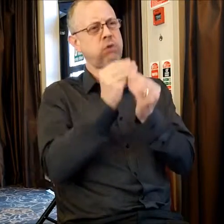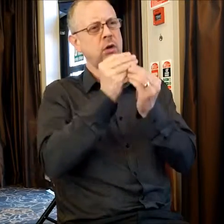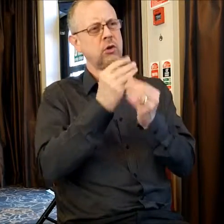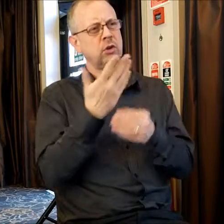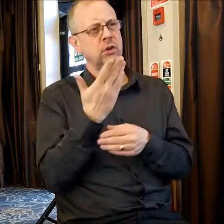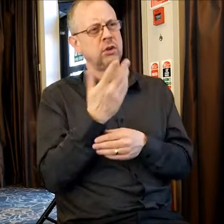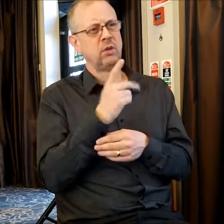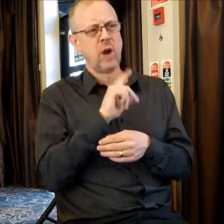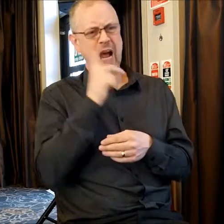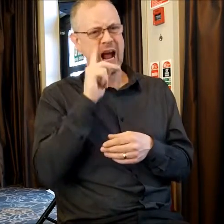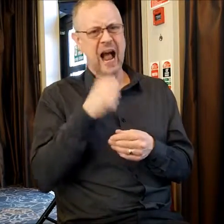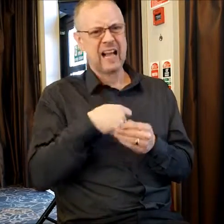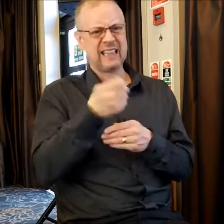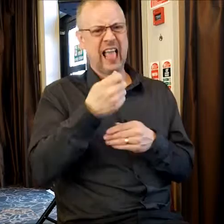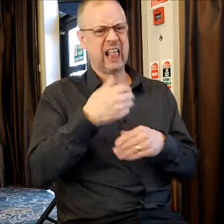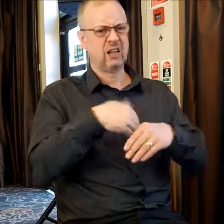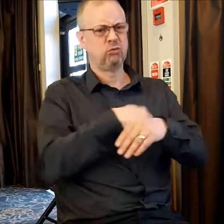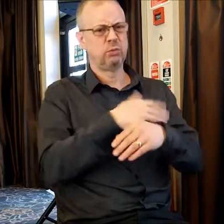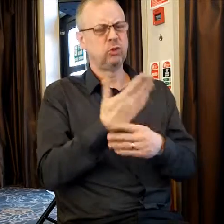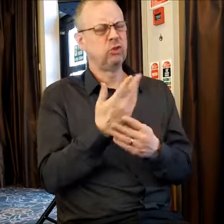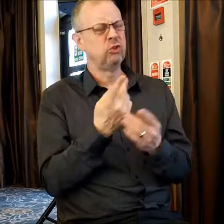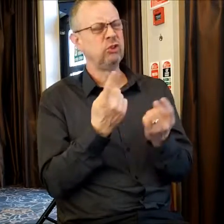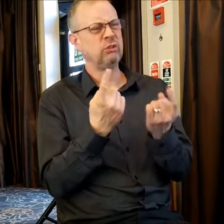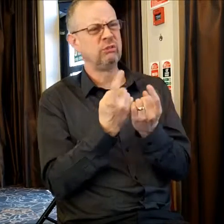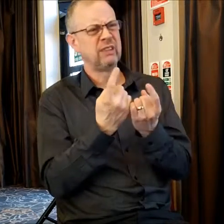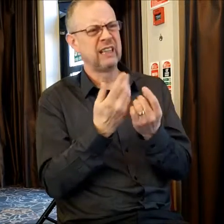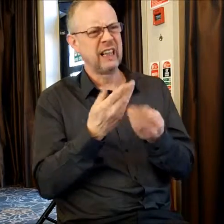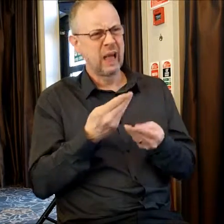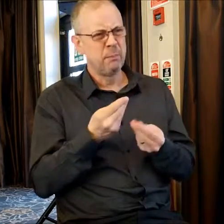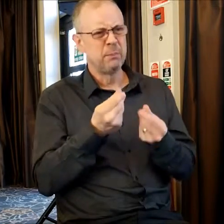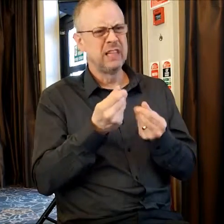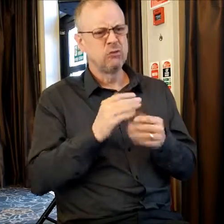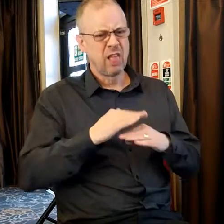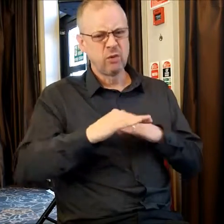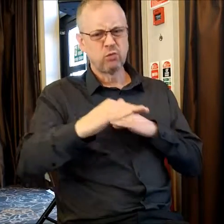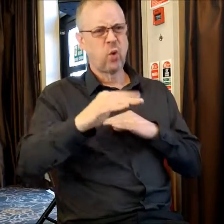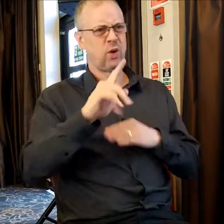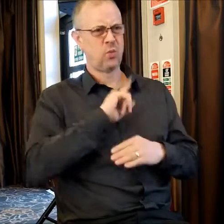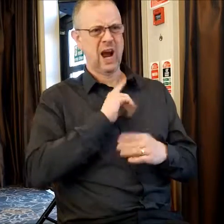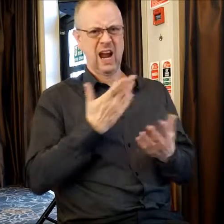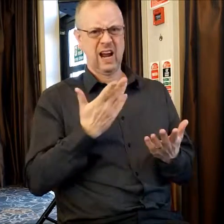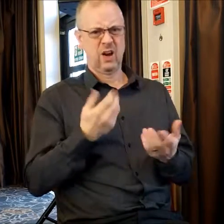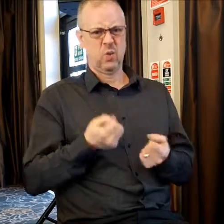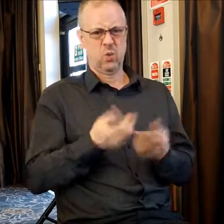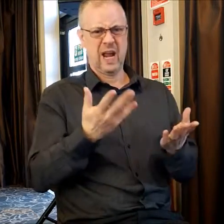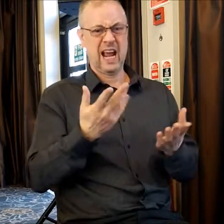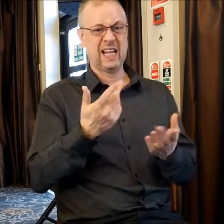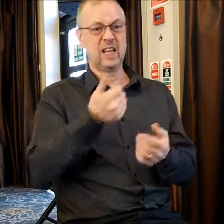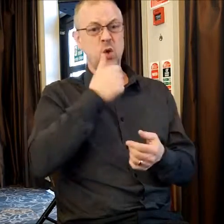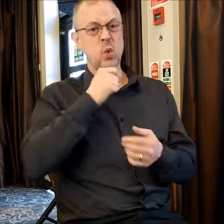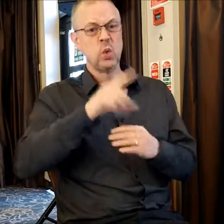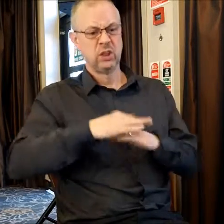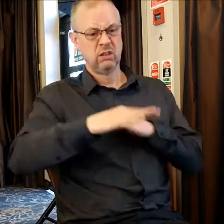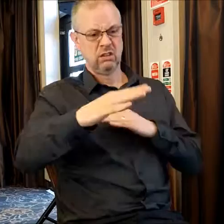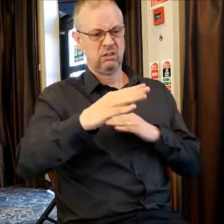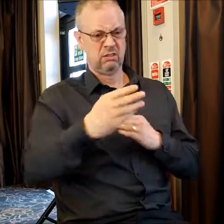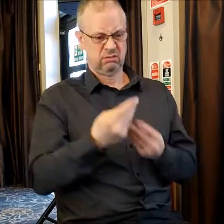sell standard products. It doesn't make any sense. If we wouldn't have it here, why would you have it anywhere else?